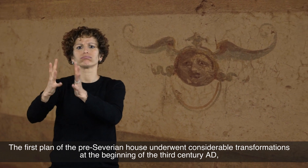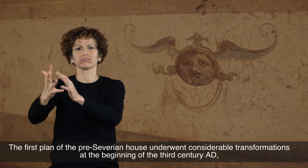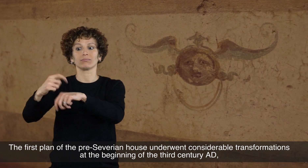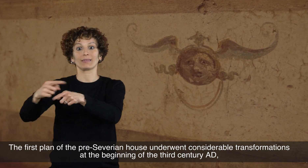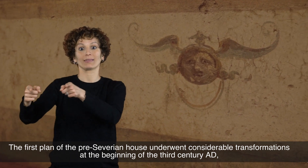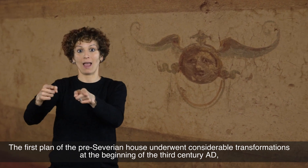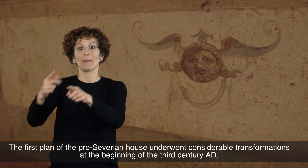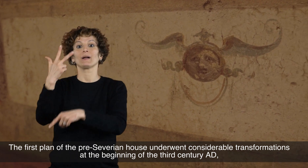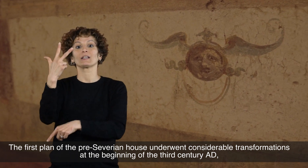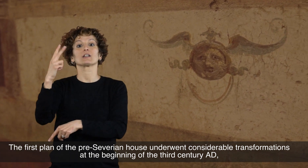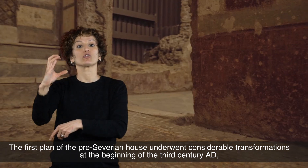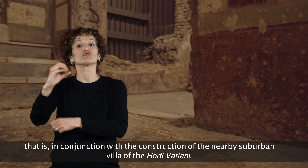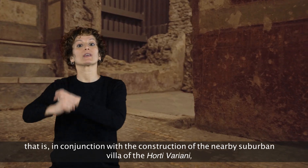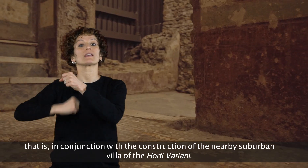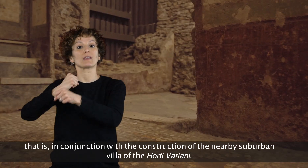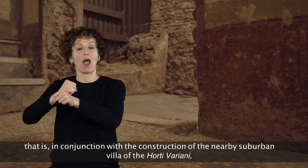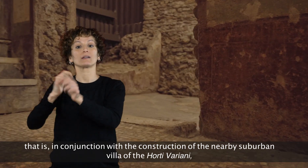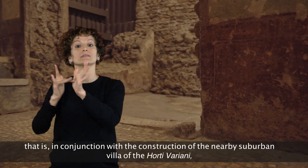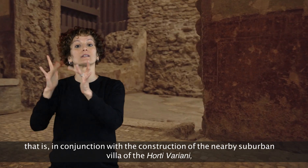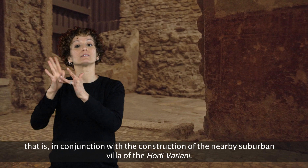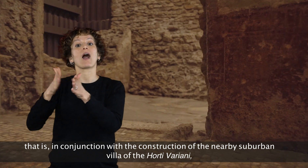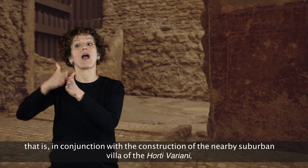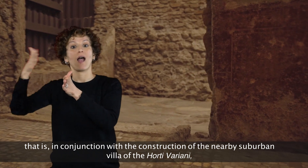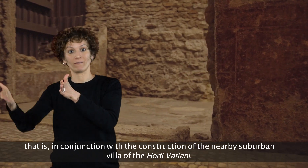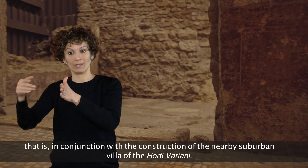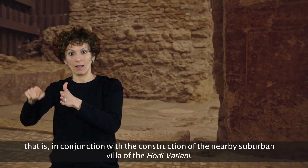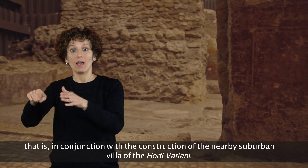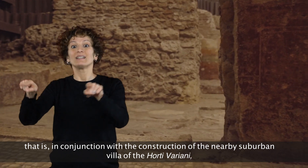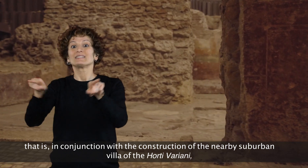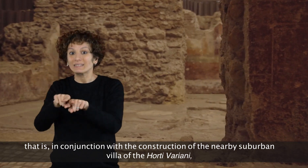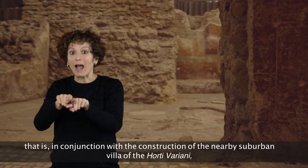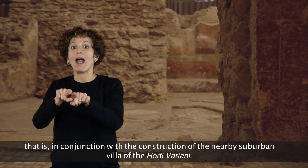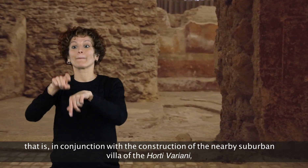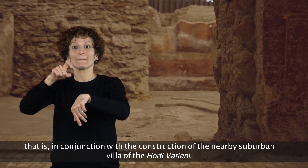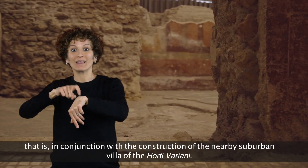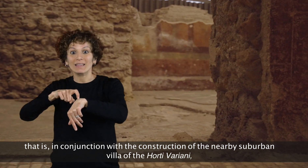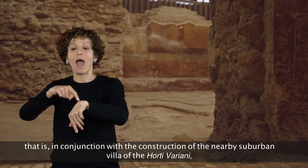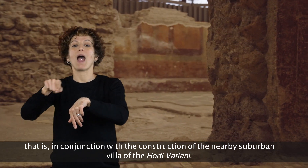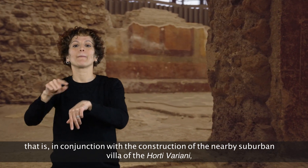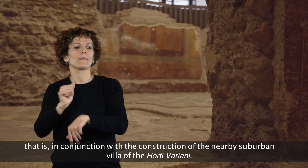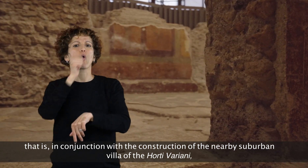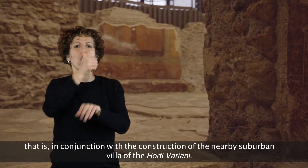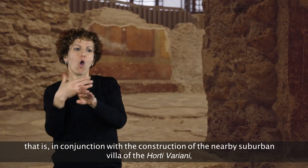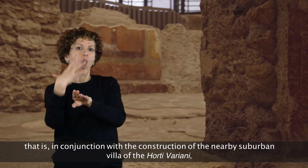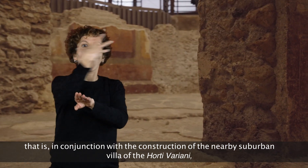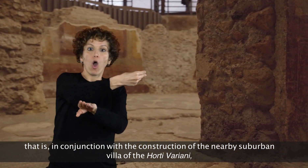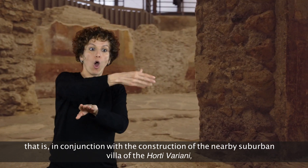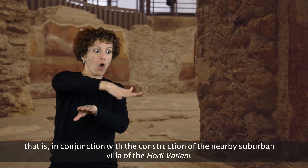century AD. That is, in conjunction with the construction of the nearby suburban villa of the